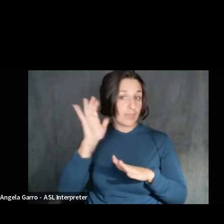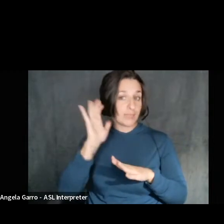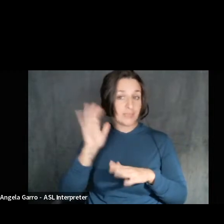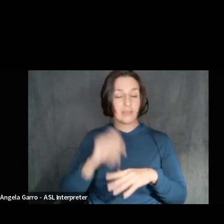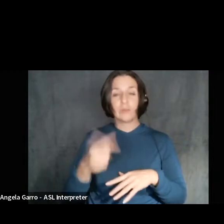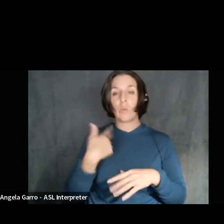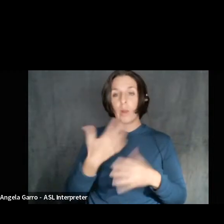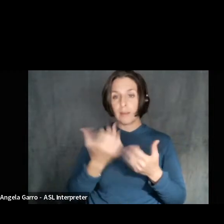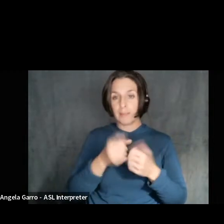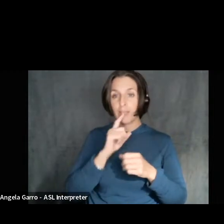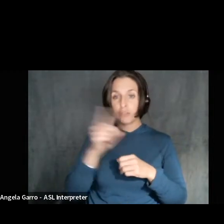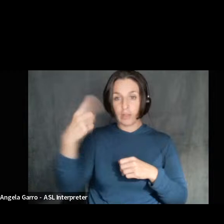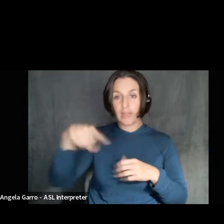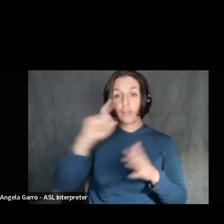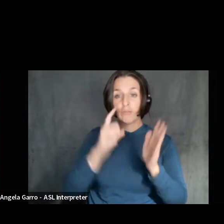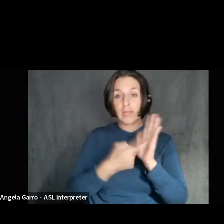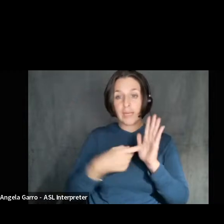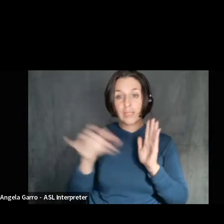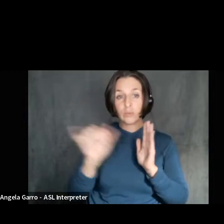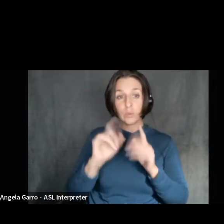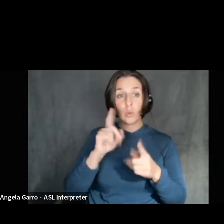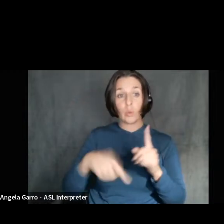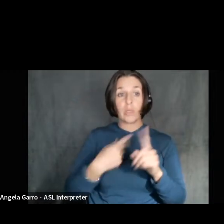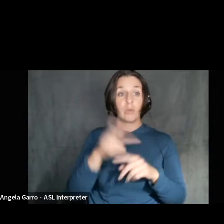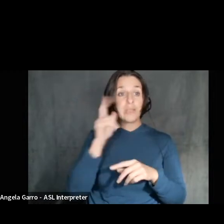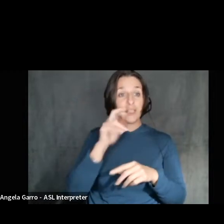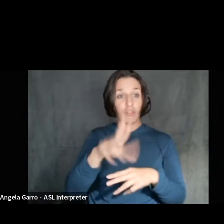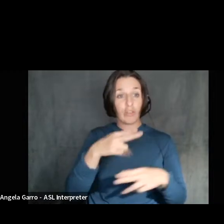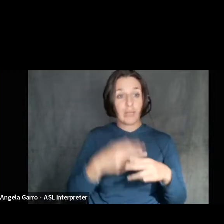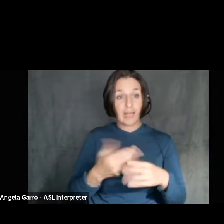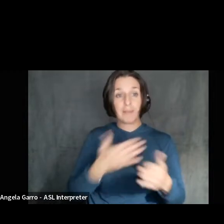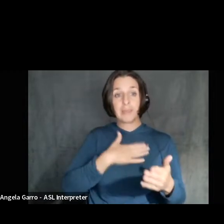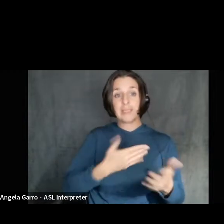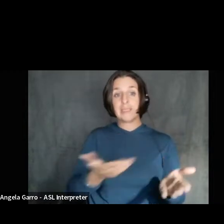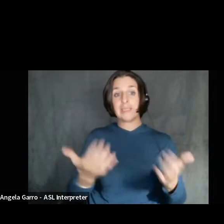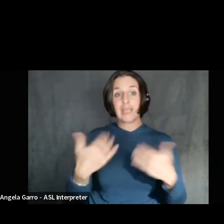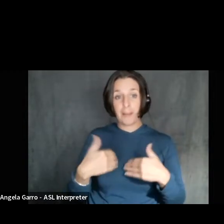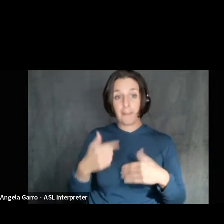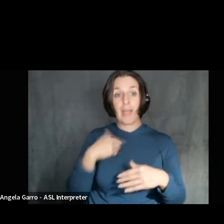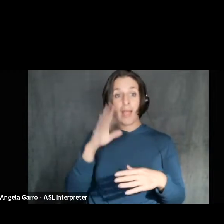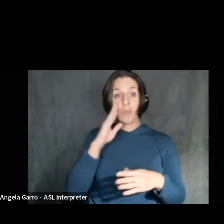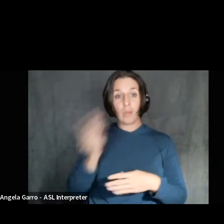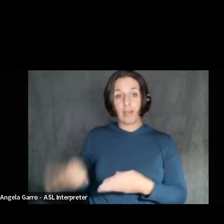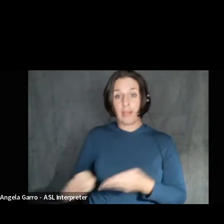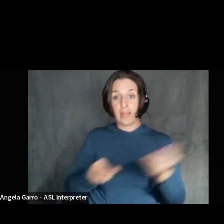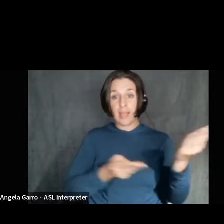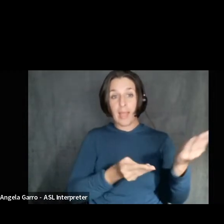they're recognized too. When you hear your name, please come up. I'm going to hand you your